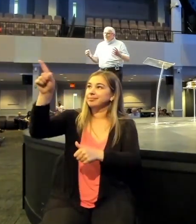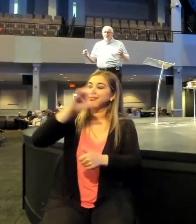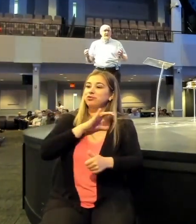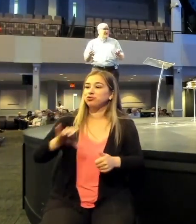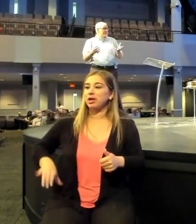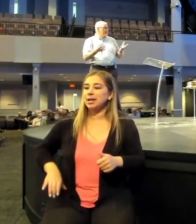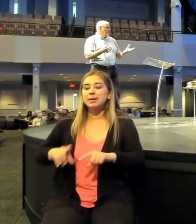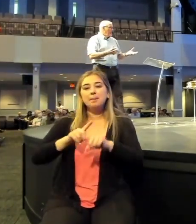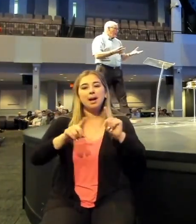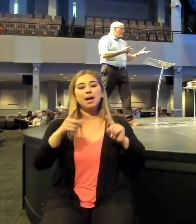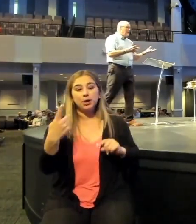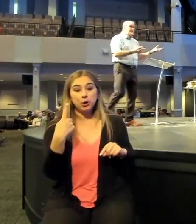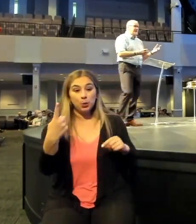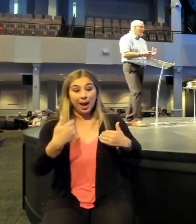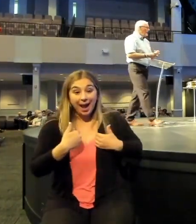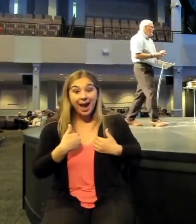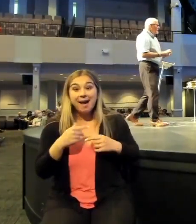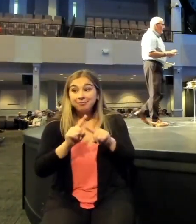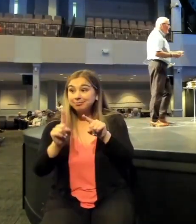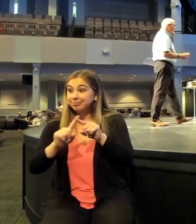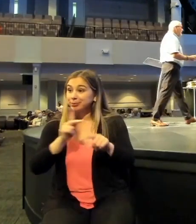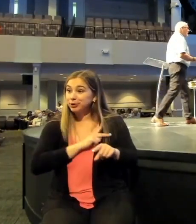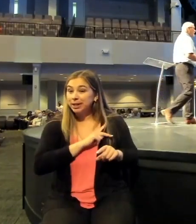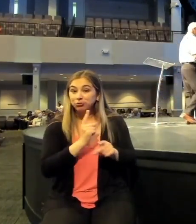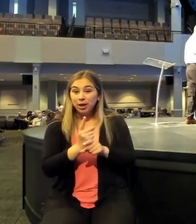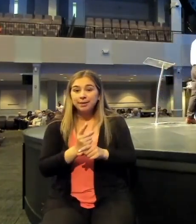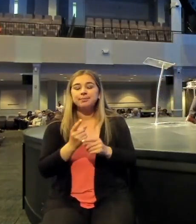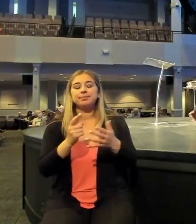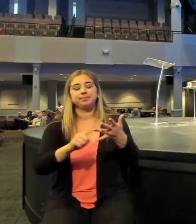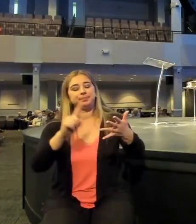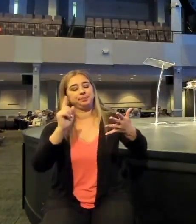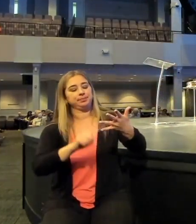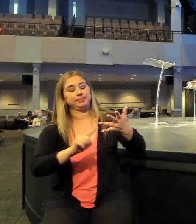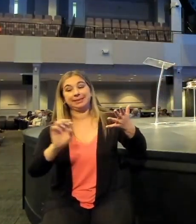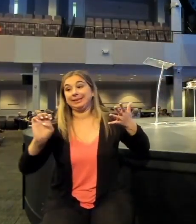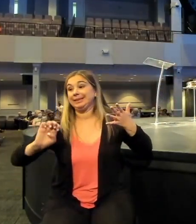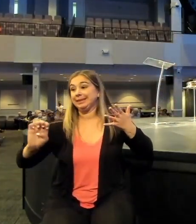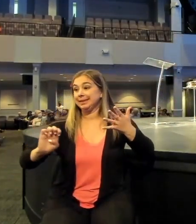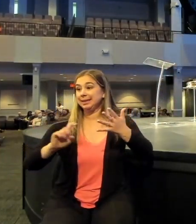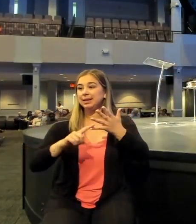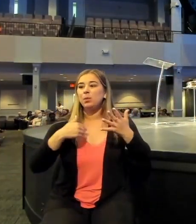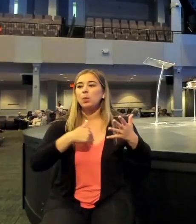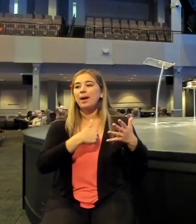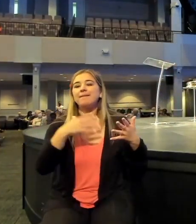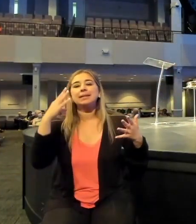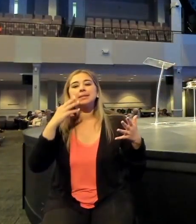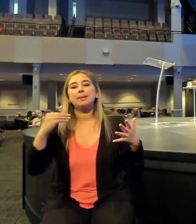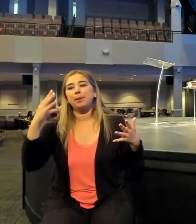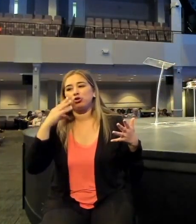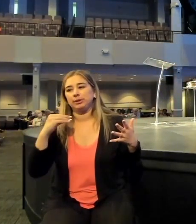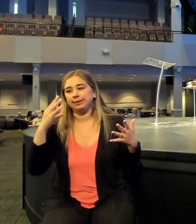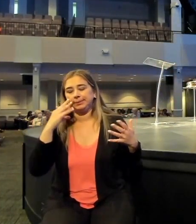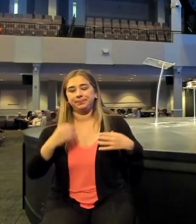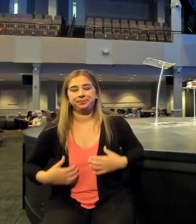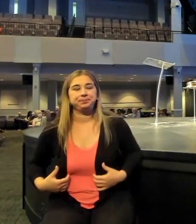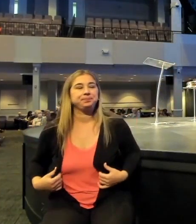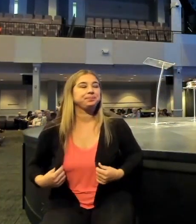but nevertheless, you and I have personalities. And then the last thing he mentions is we have experiences in life.